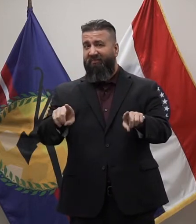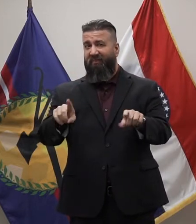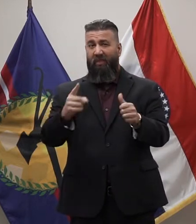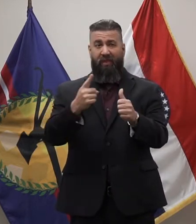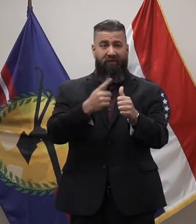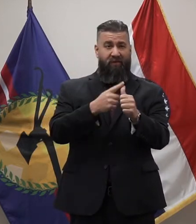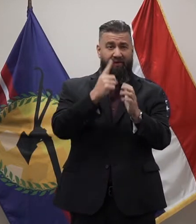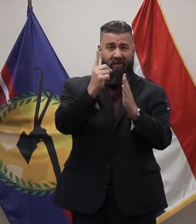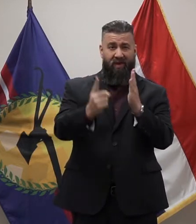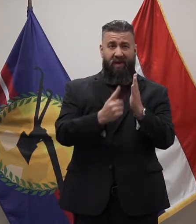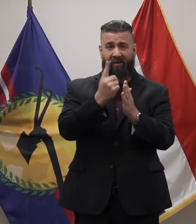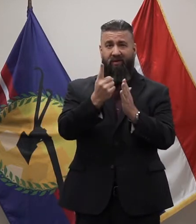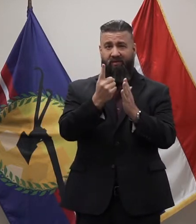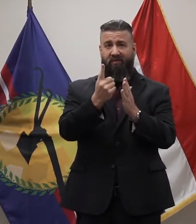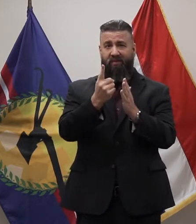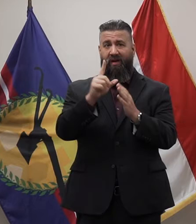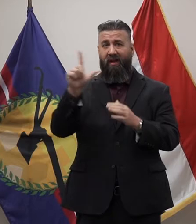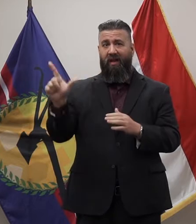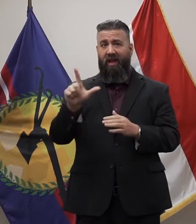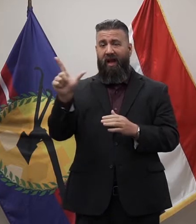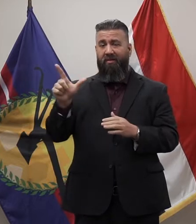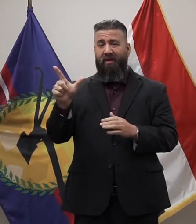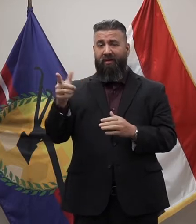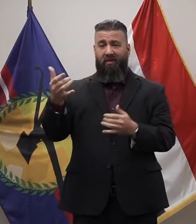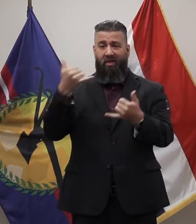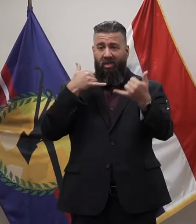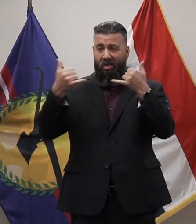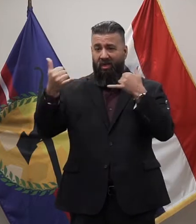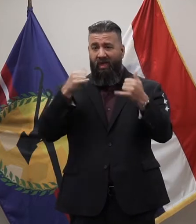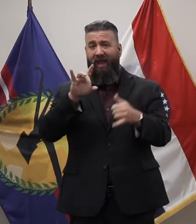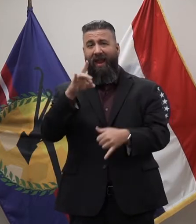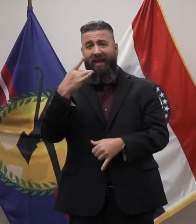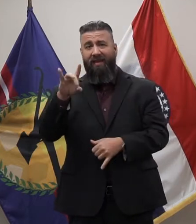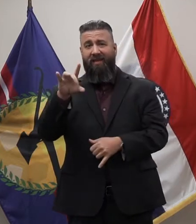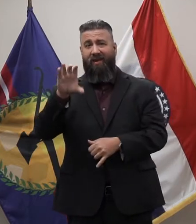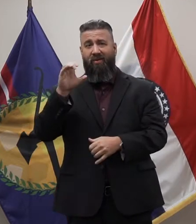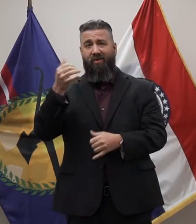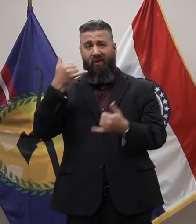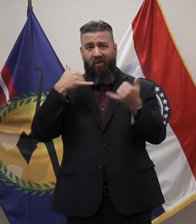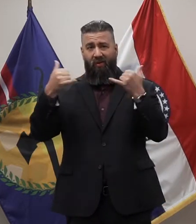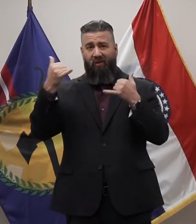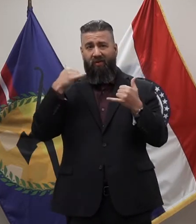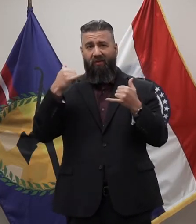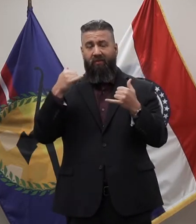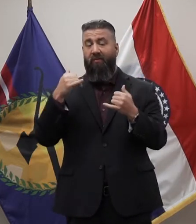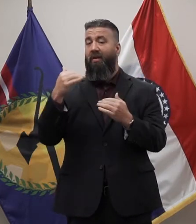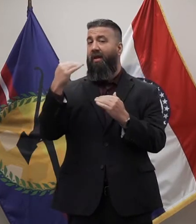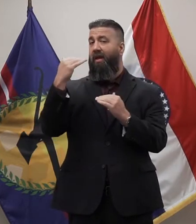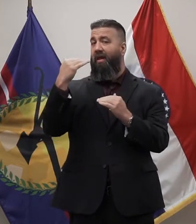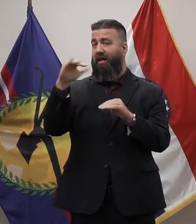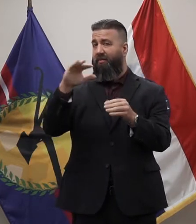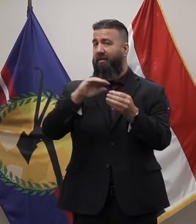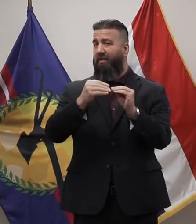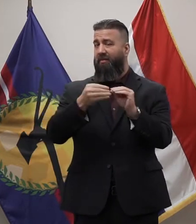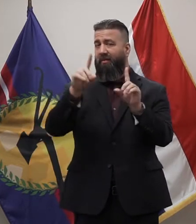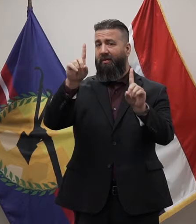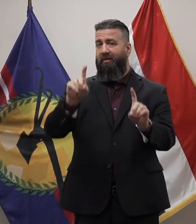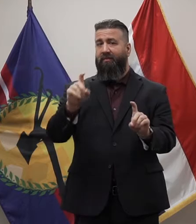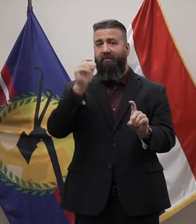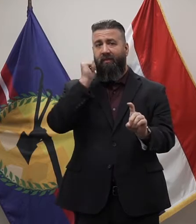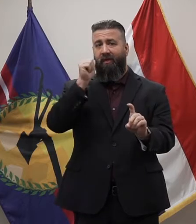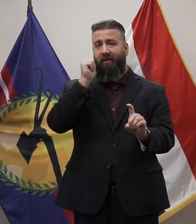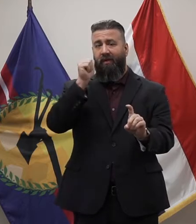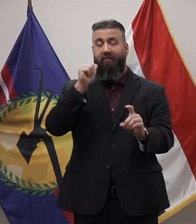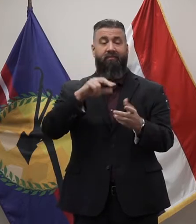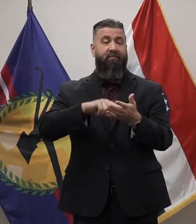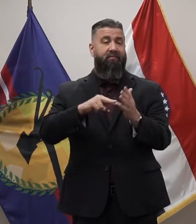made available for pickup, the library fielded over 1,800 calls. With a limited number of tests each day, that meant a